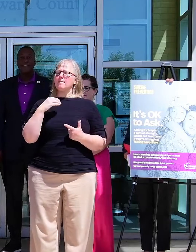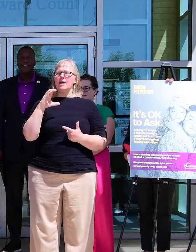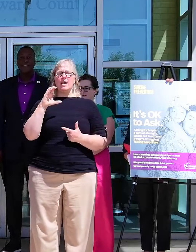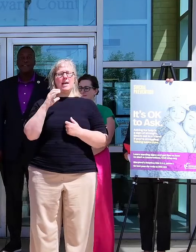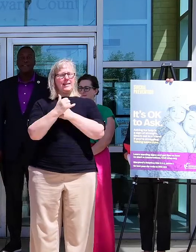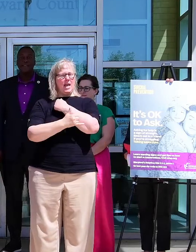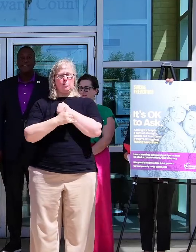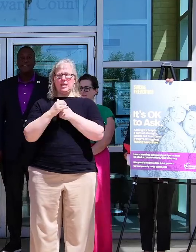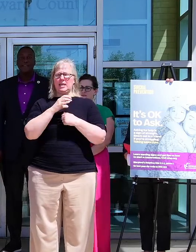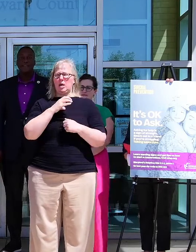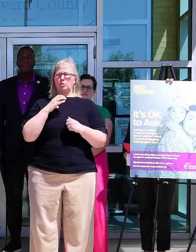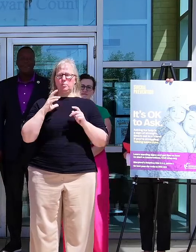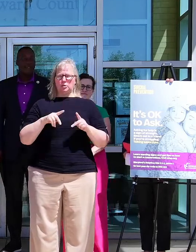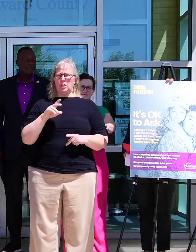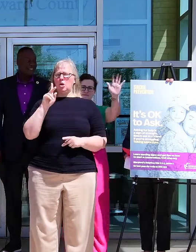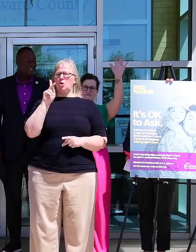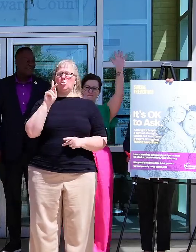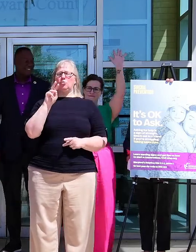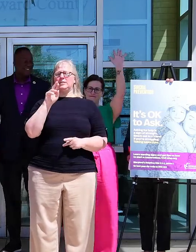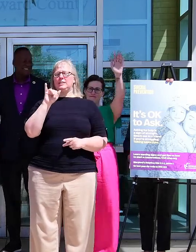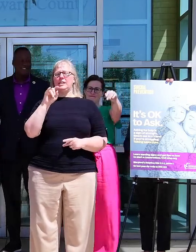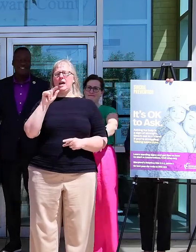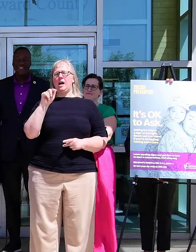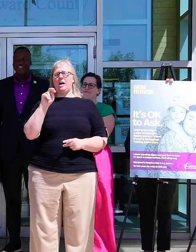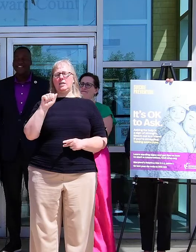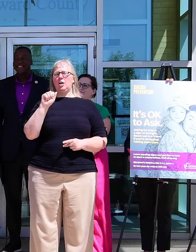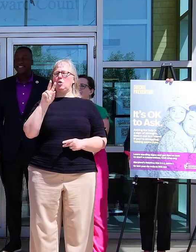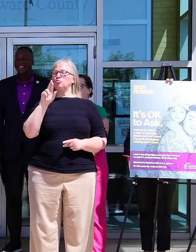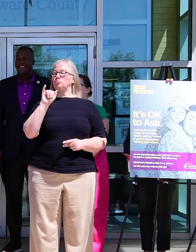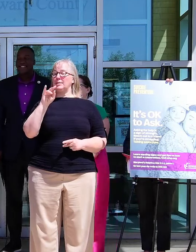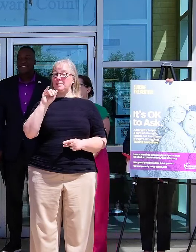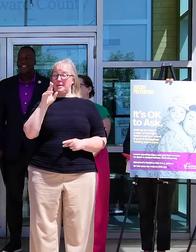County Councilperson Christiana Rigby.